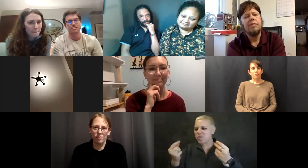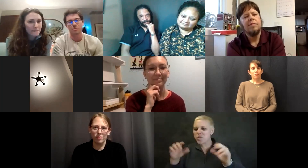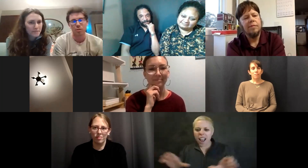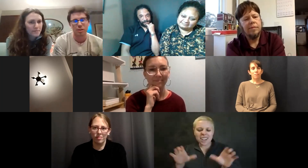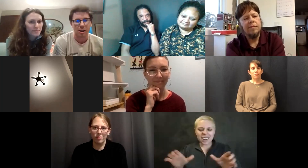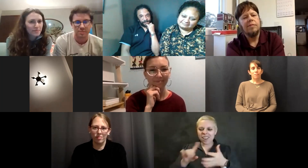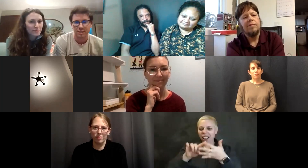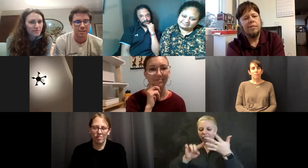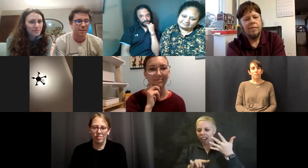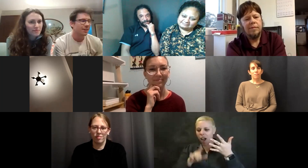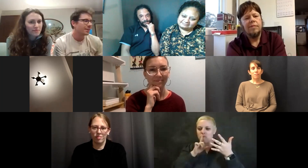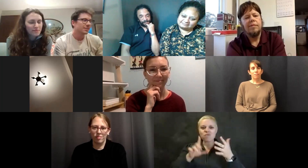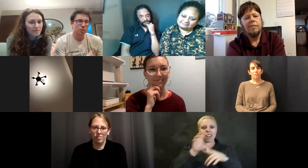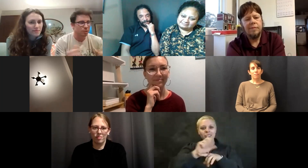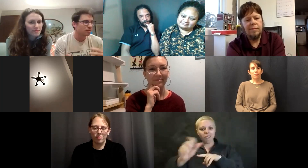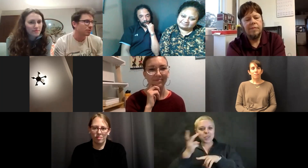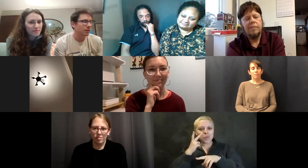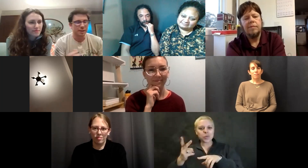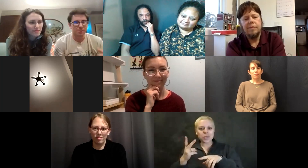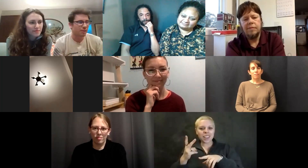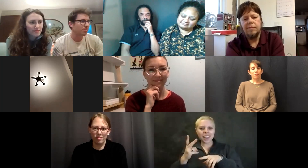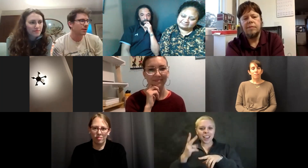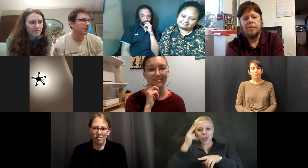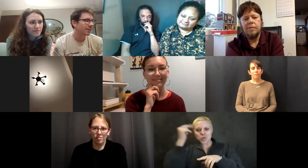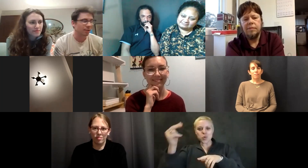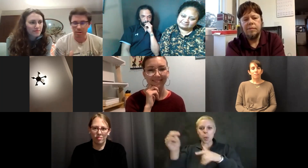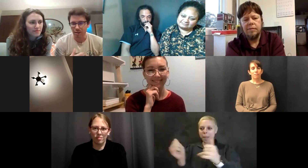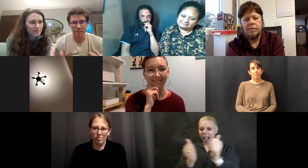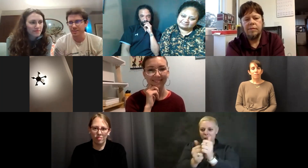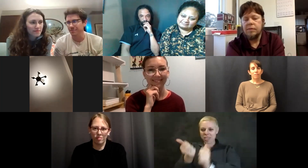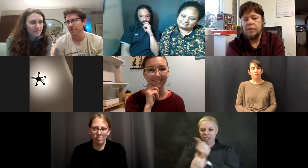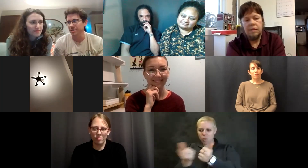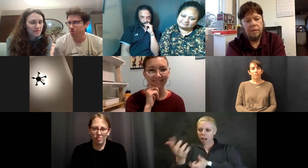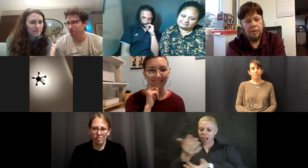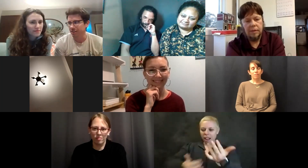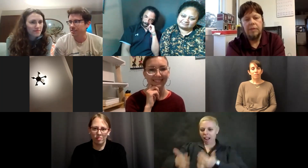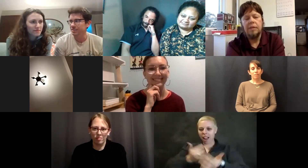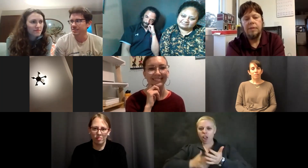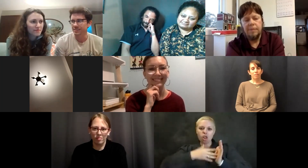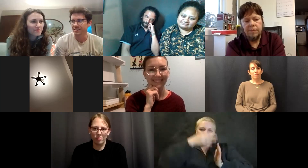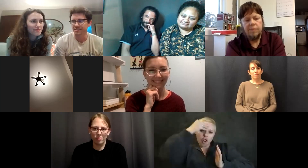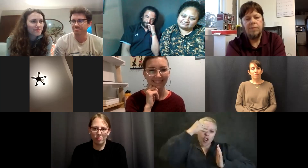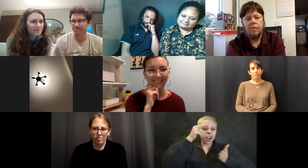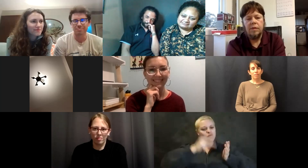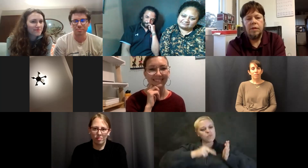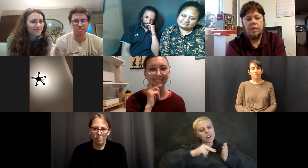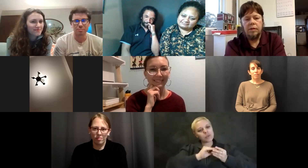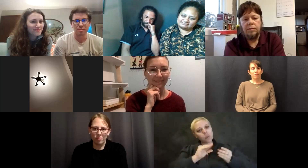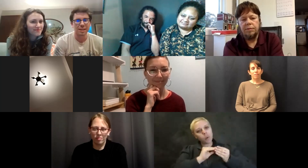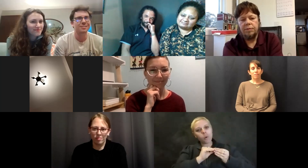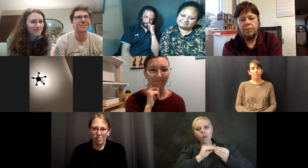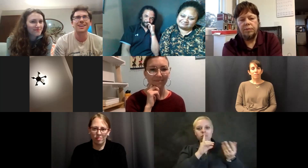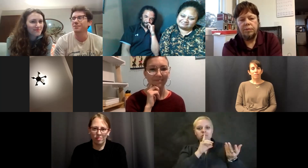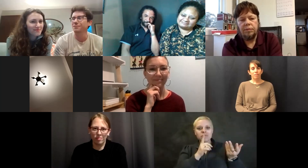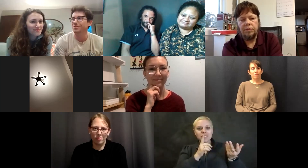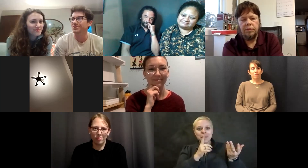just really awesome to see June playing with everybody and learning, reading stories. I